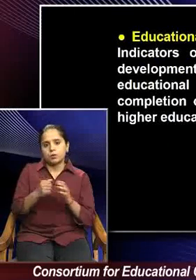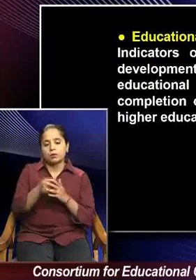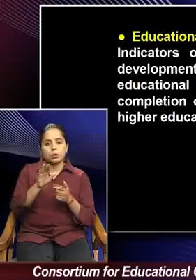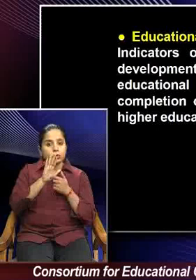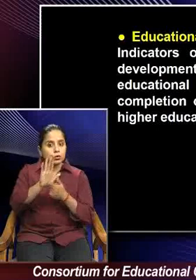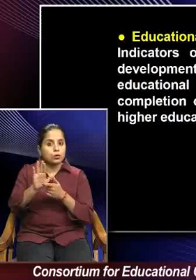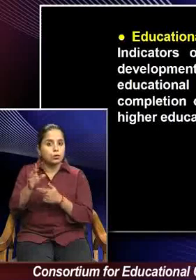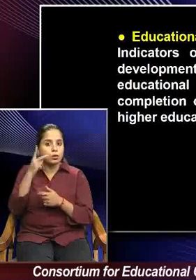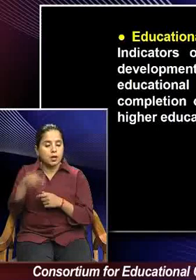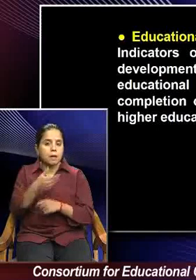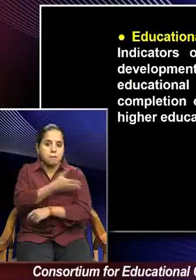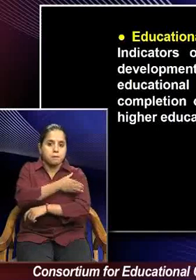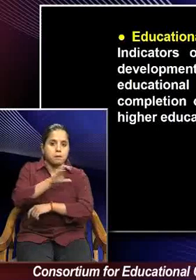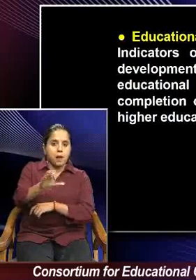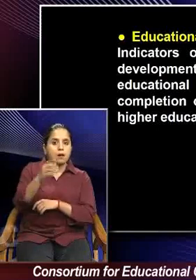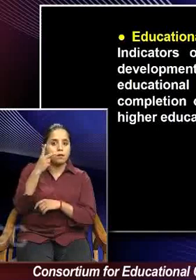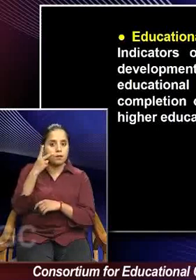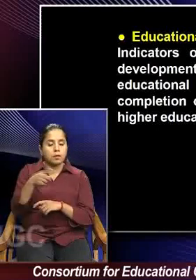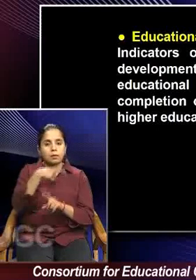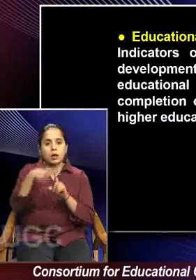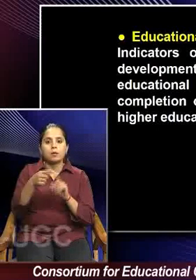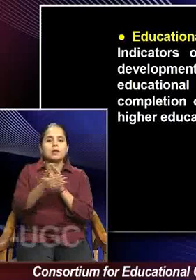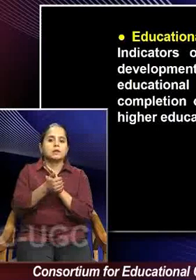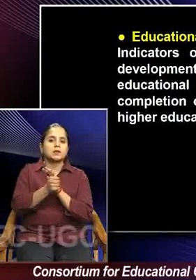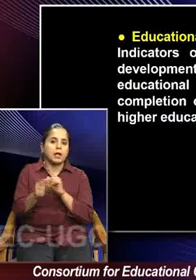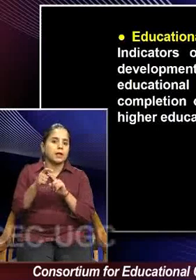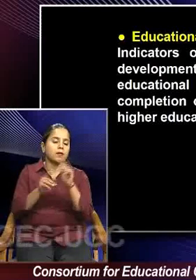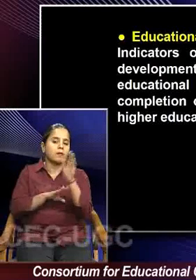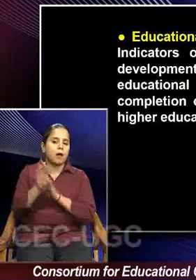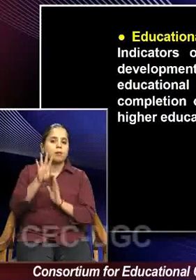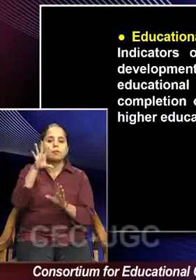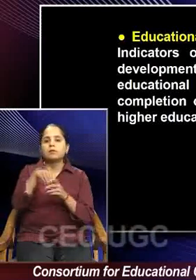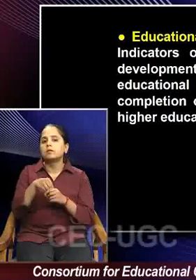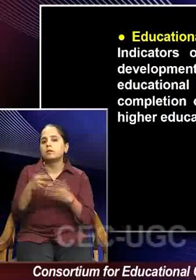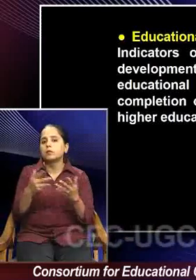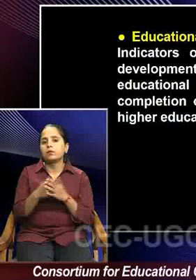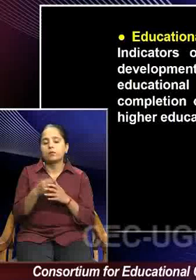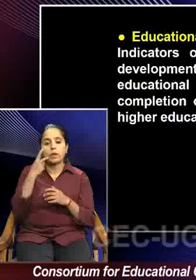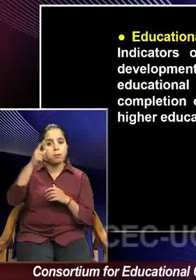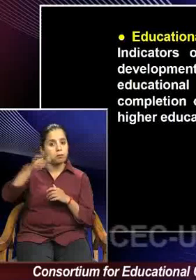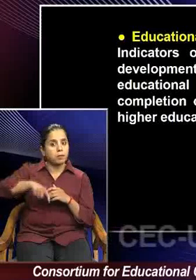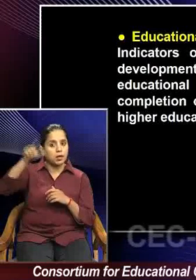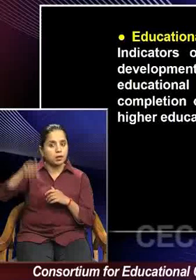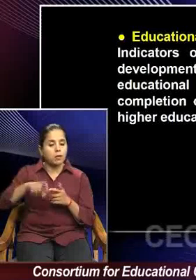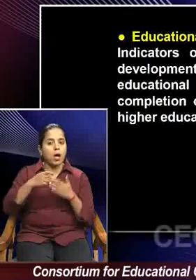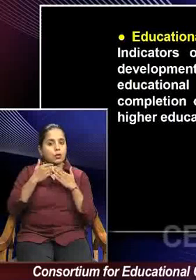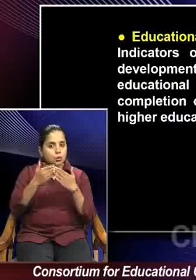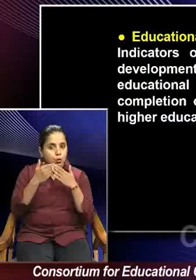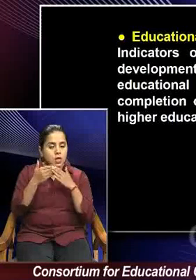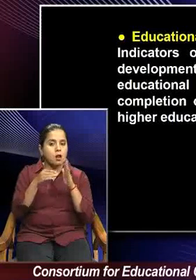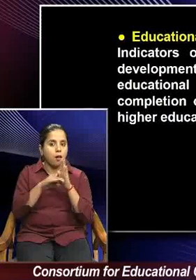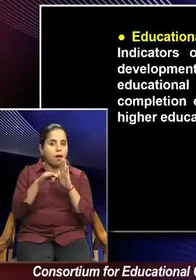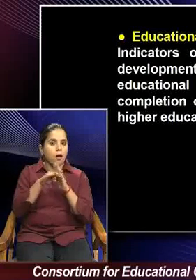Indicators of empowerment and skill development include an individual's education